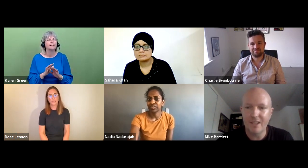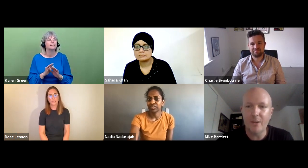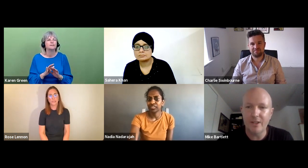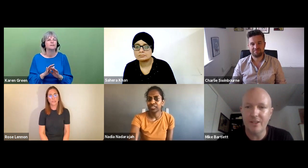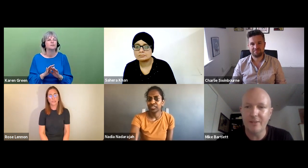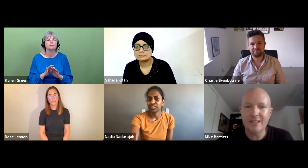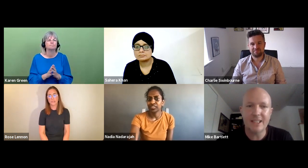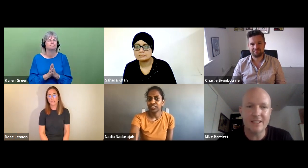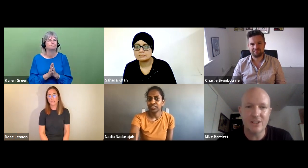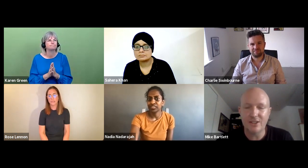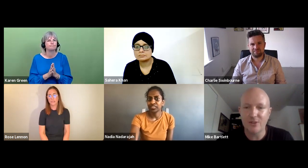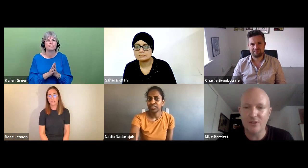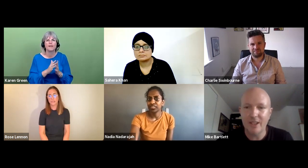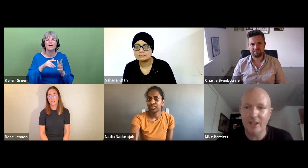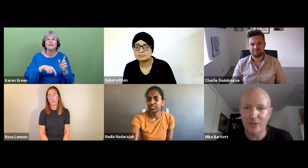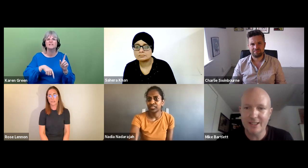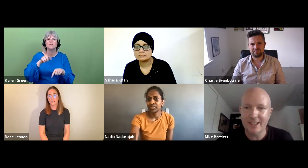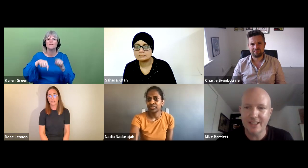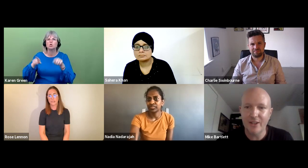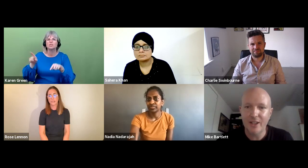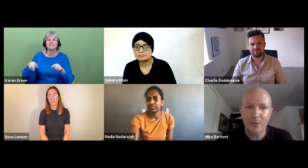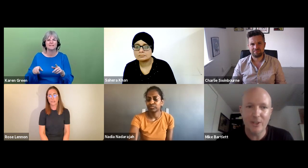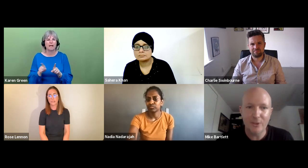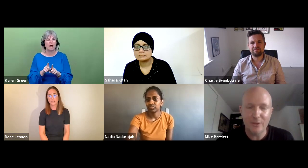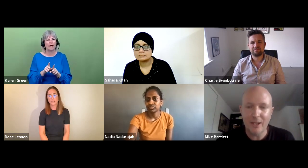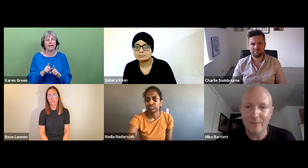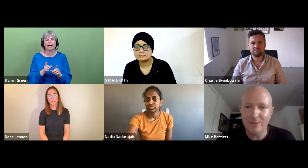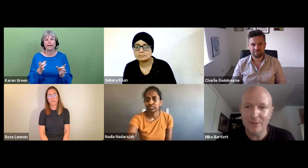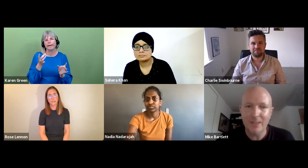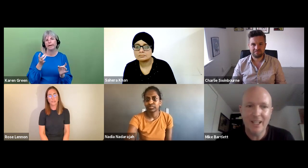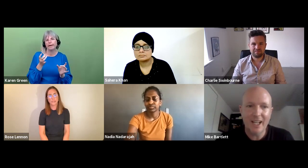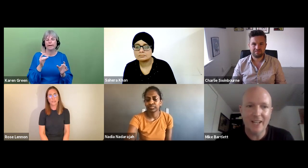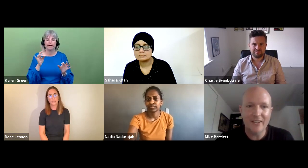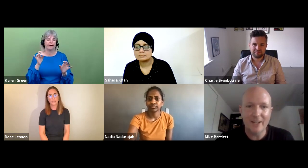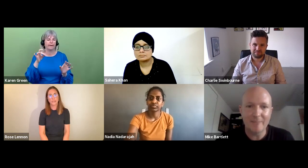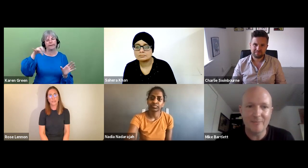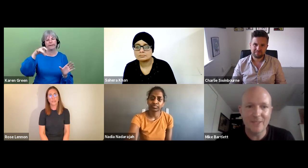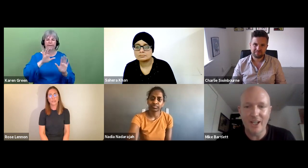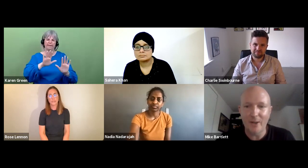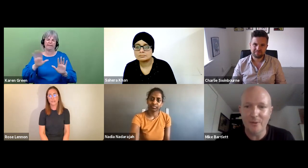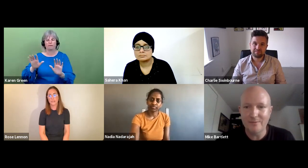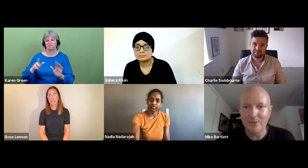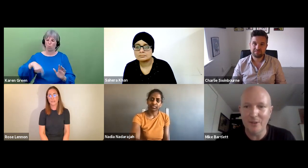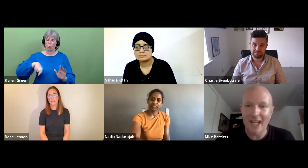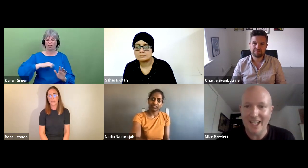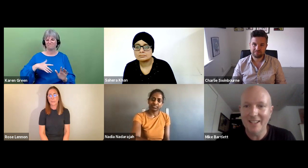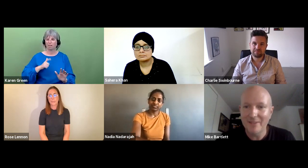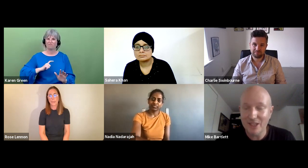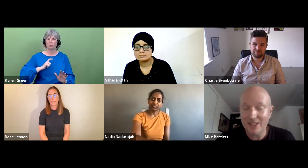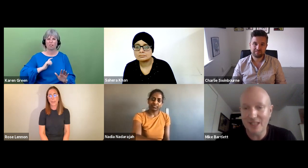know, that diversity isn't just a sort of window dressing so that we can all feel comfortable and you know, we're okay, which I think